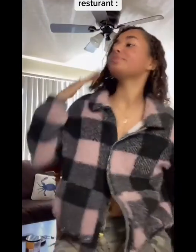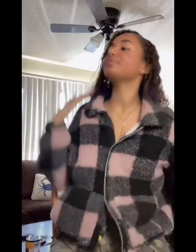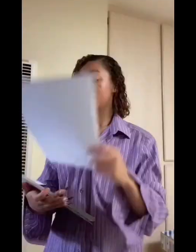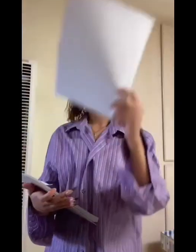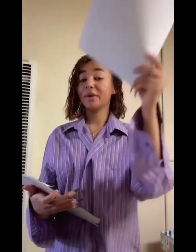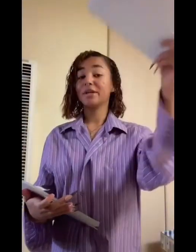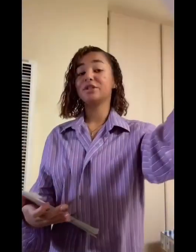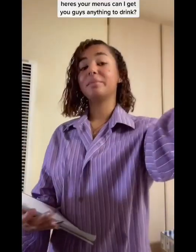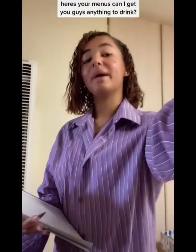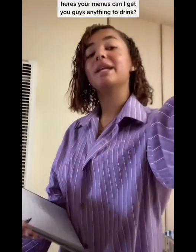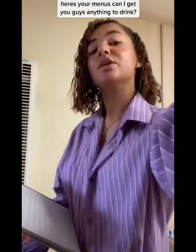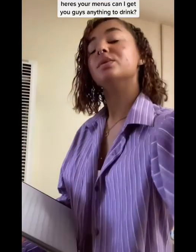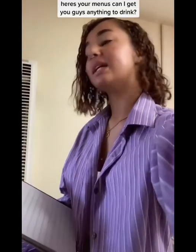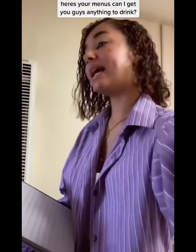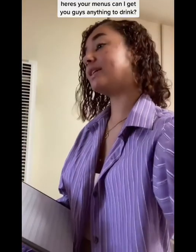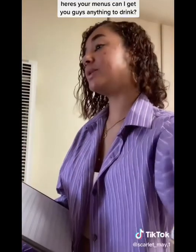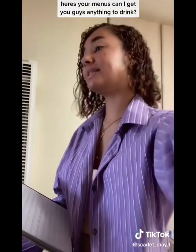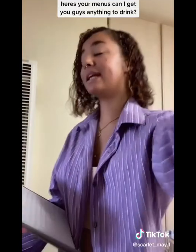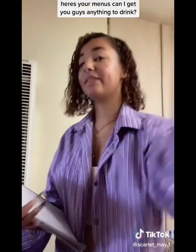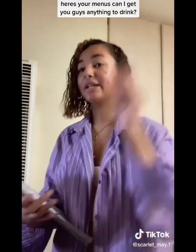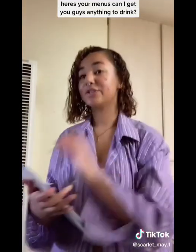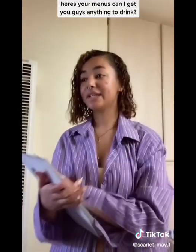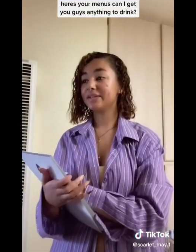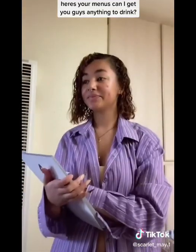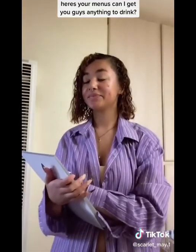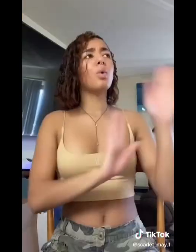So here's your menus. Can I get you guys anything to drink?